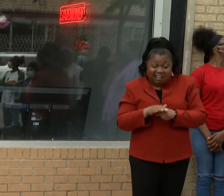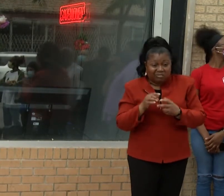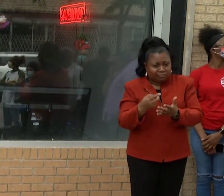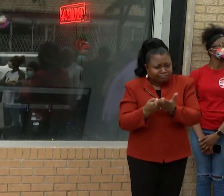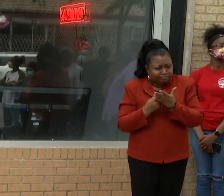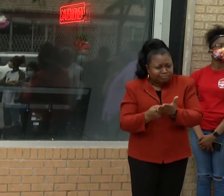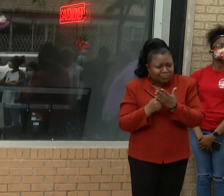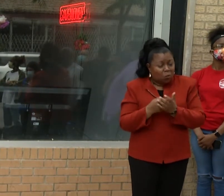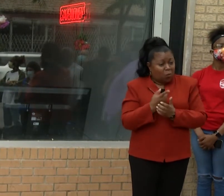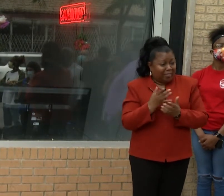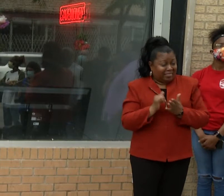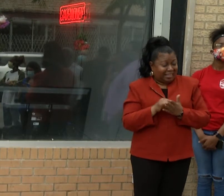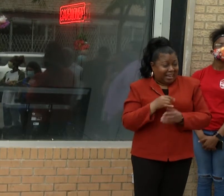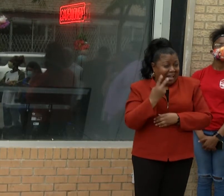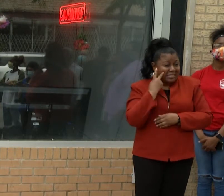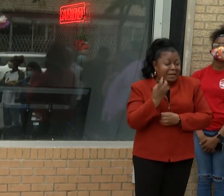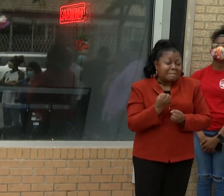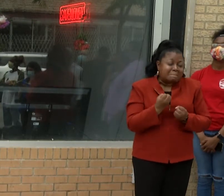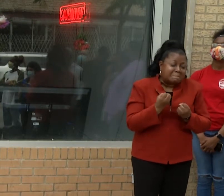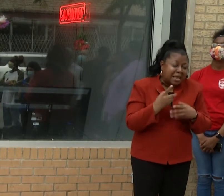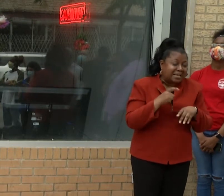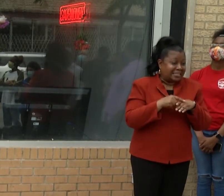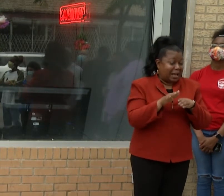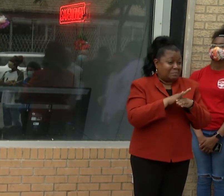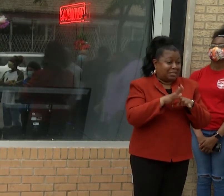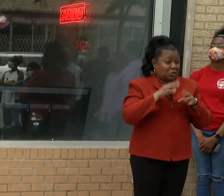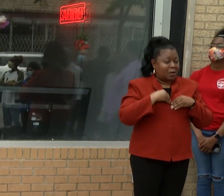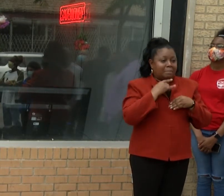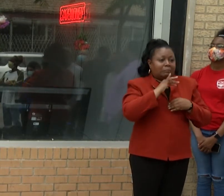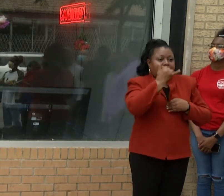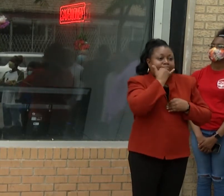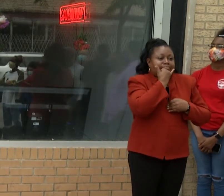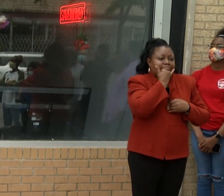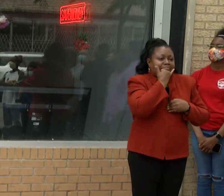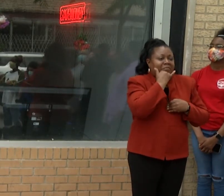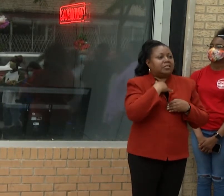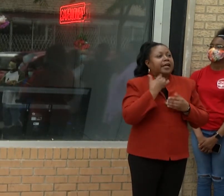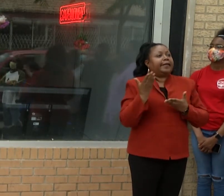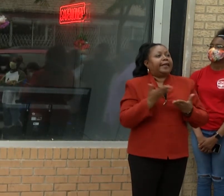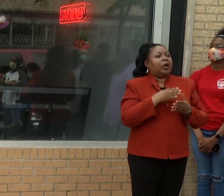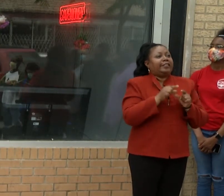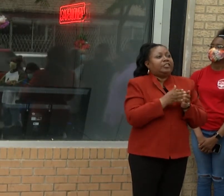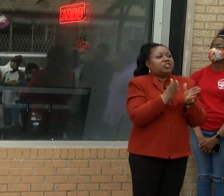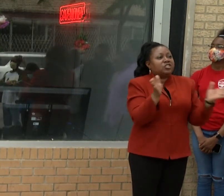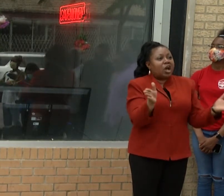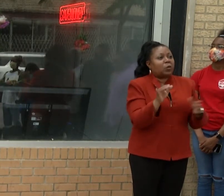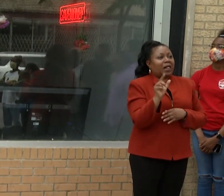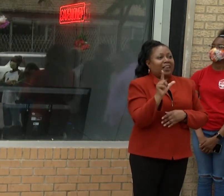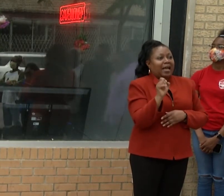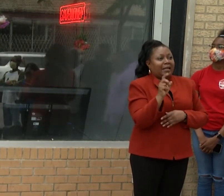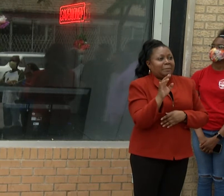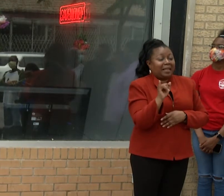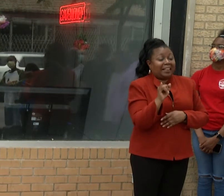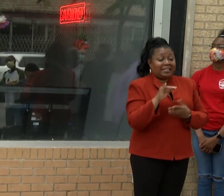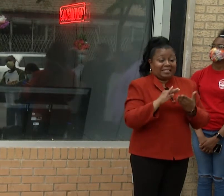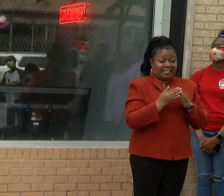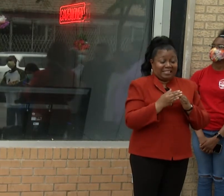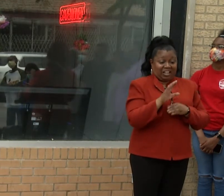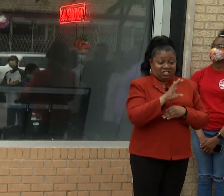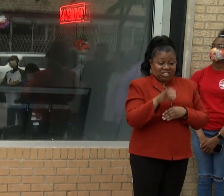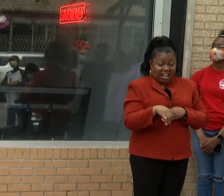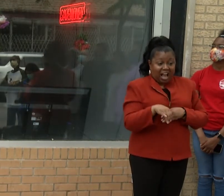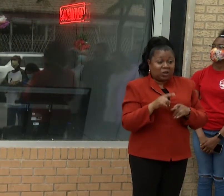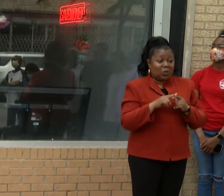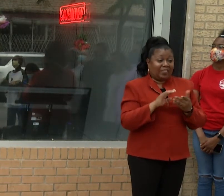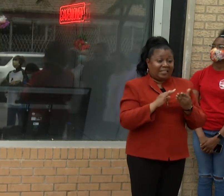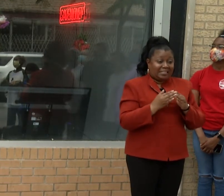covered. One thing that I see a lot of times that business owners make the mistake of just carrying the general liability that the city of Chicago or